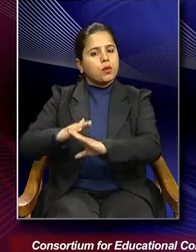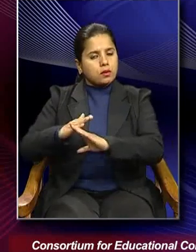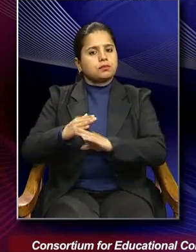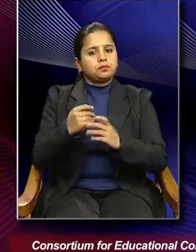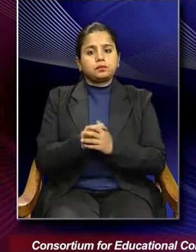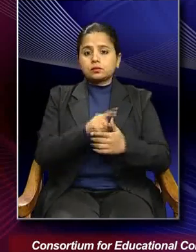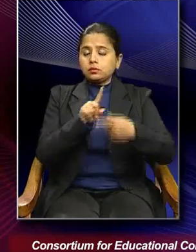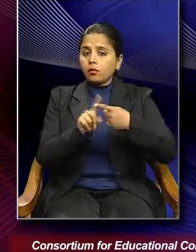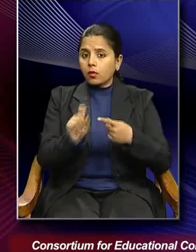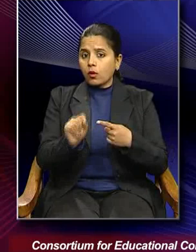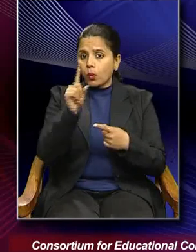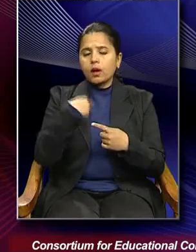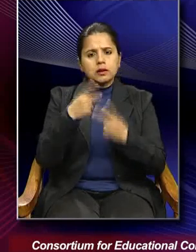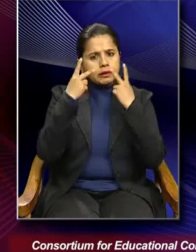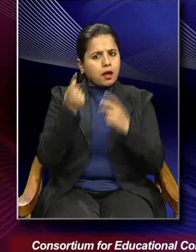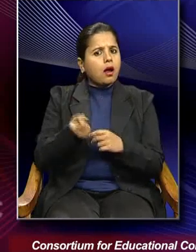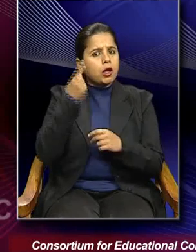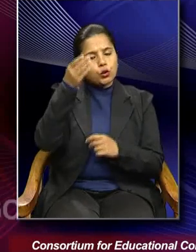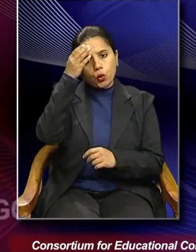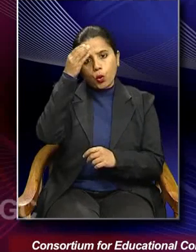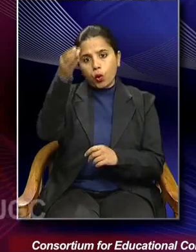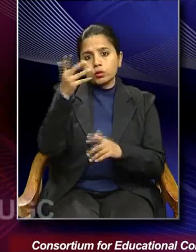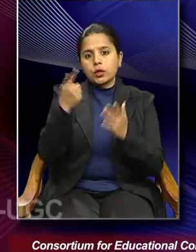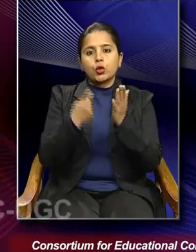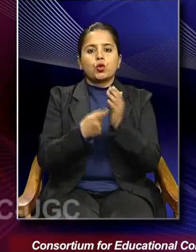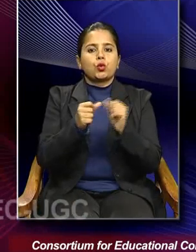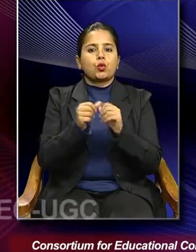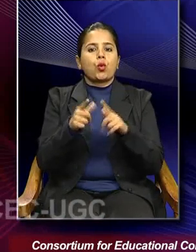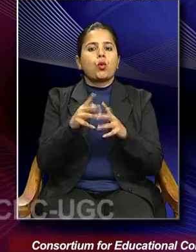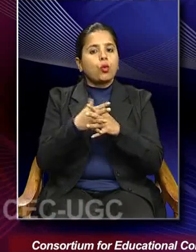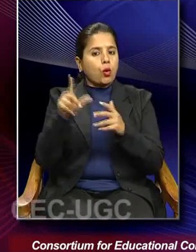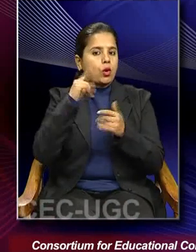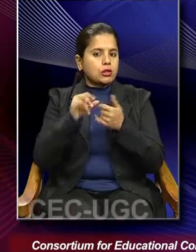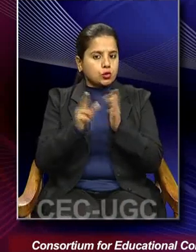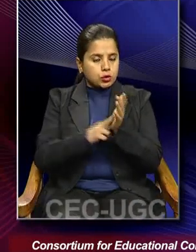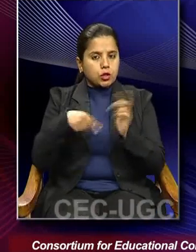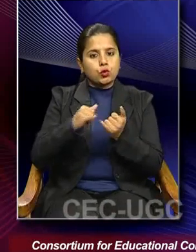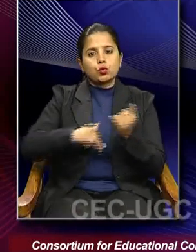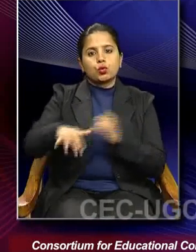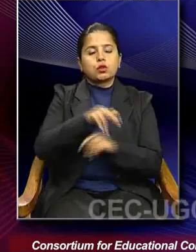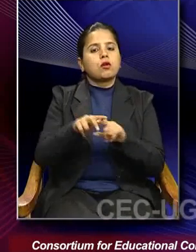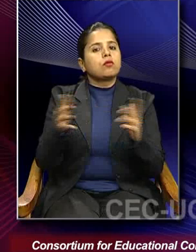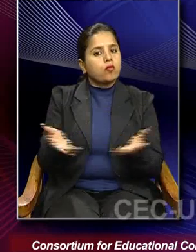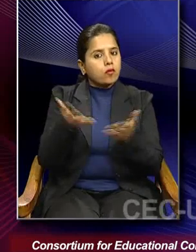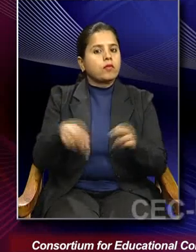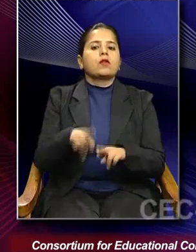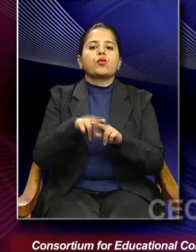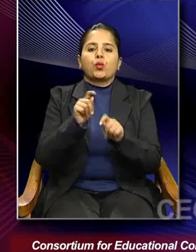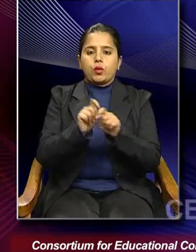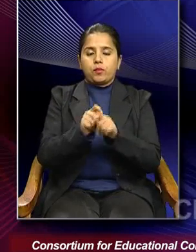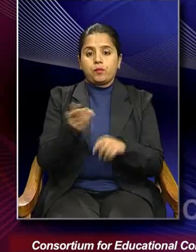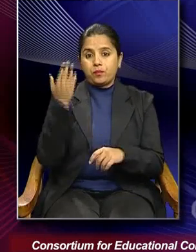Let's first understand the concept of Rolgian social welfare function. In our last lecture series